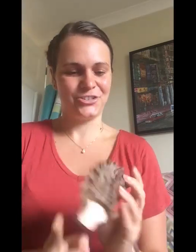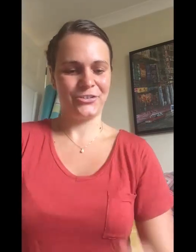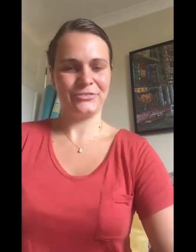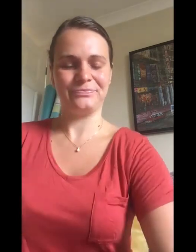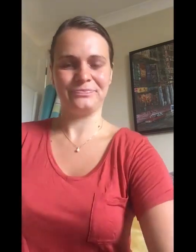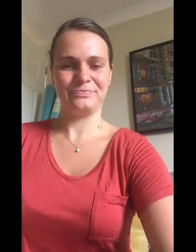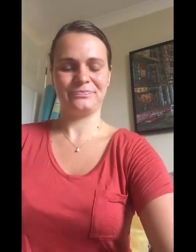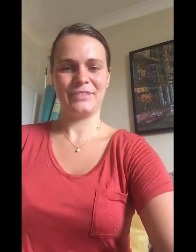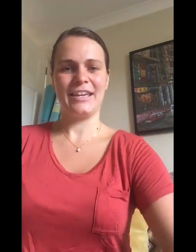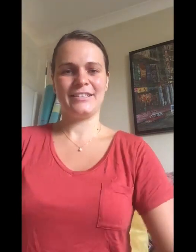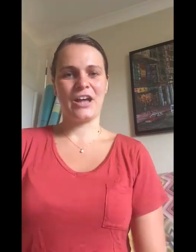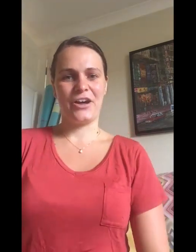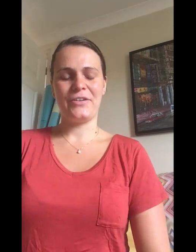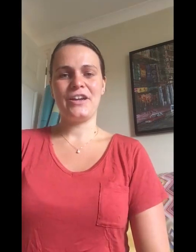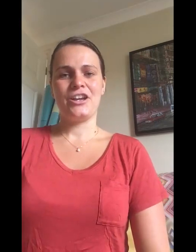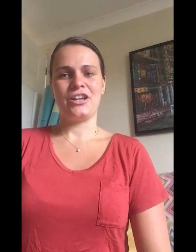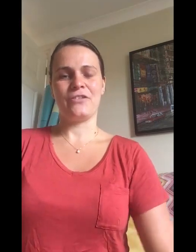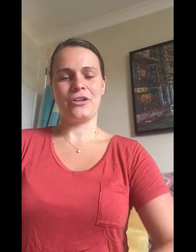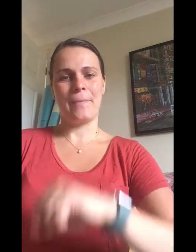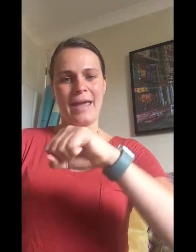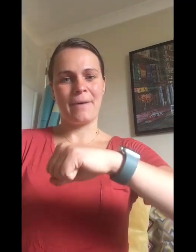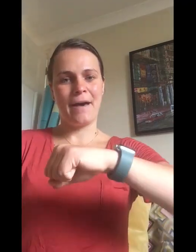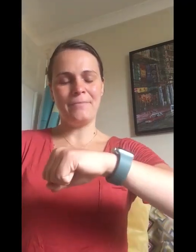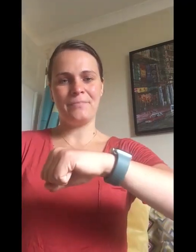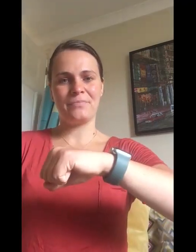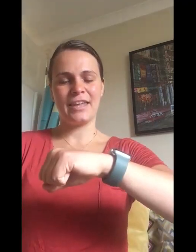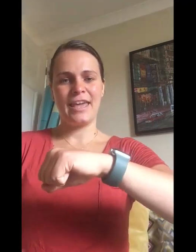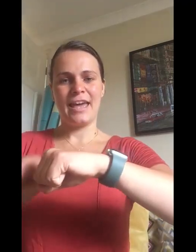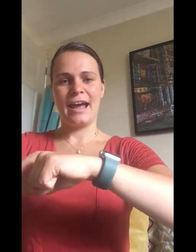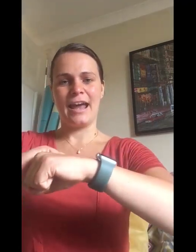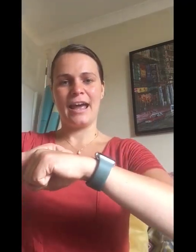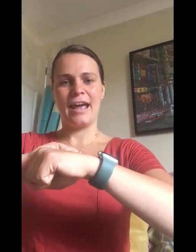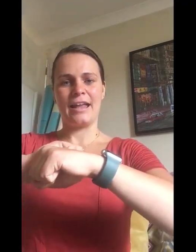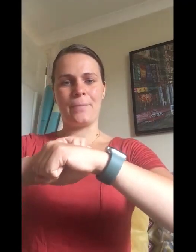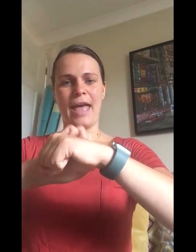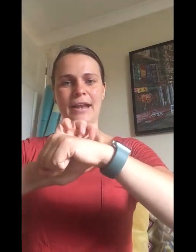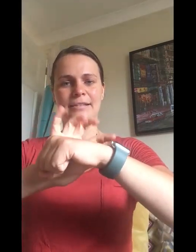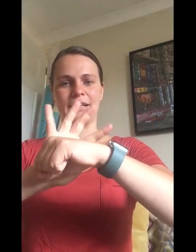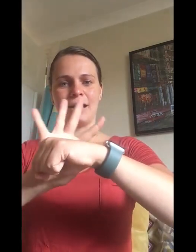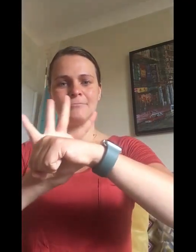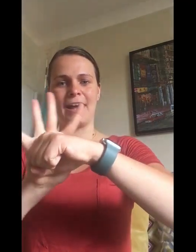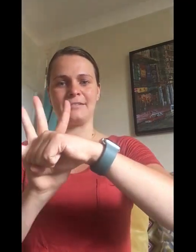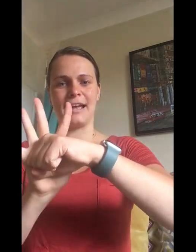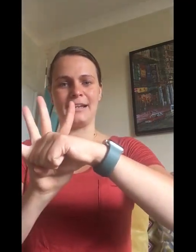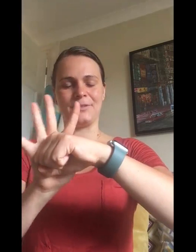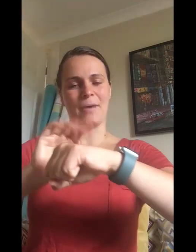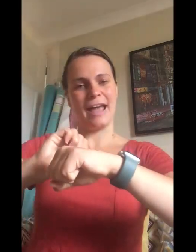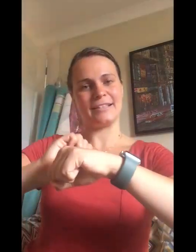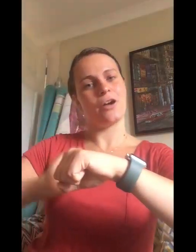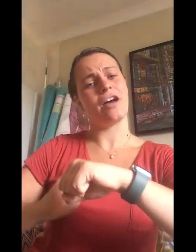Hedgehog. So you've got your paper. Your pen is going to come round like little spikes. So I really